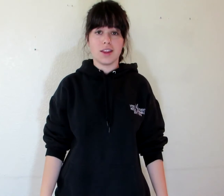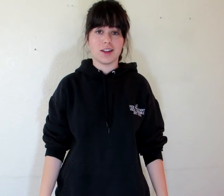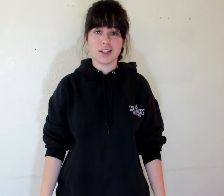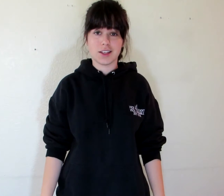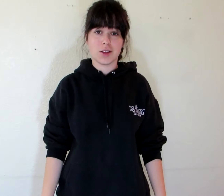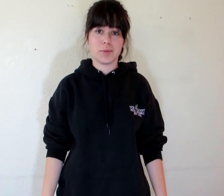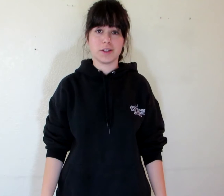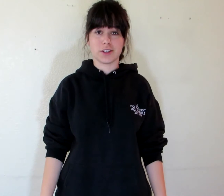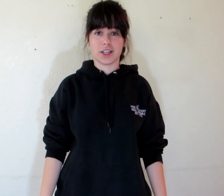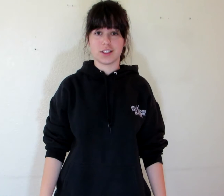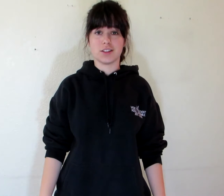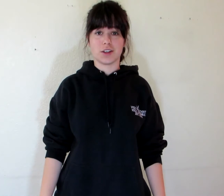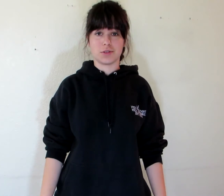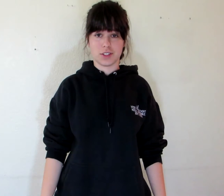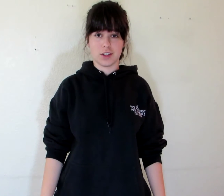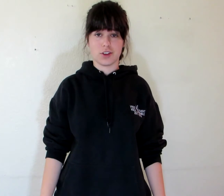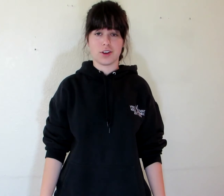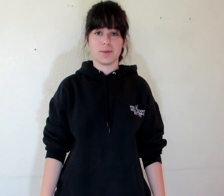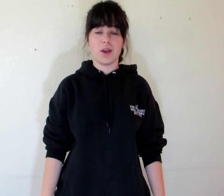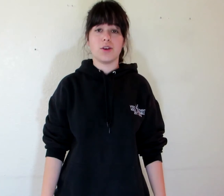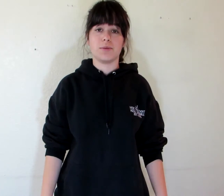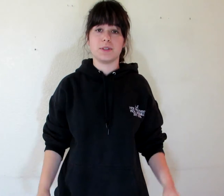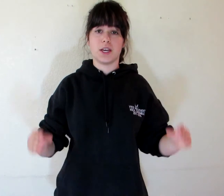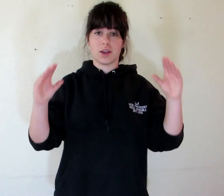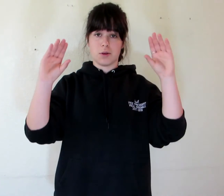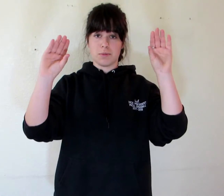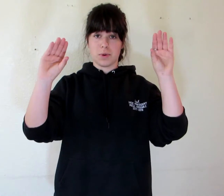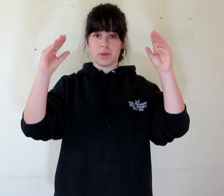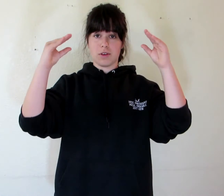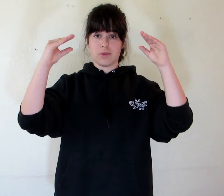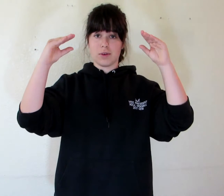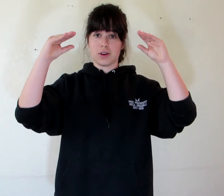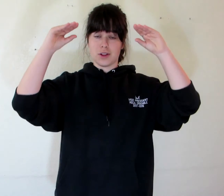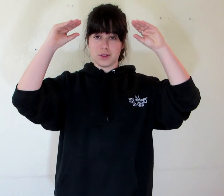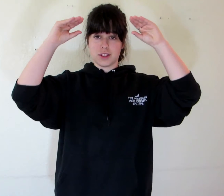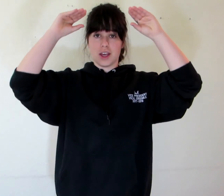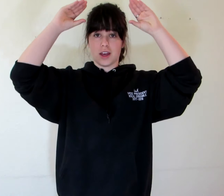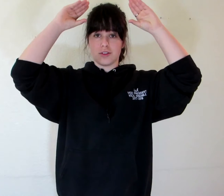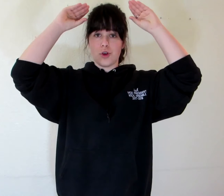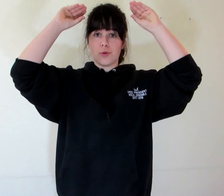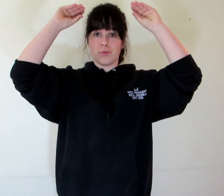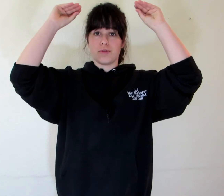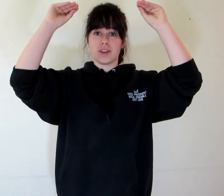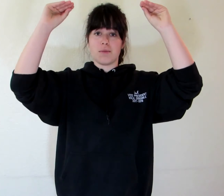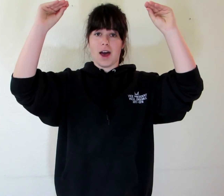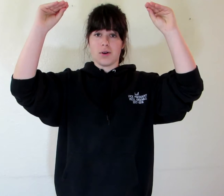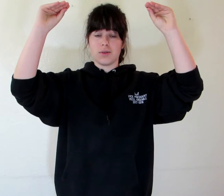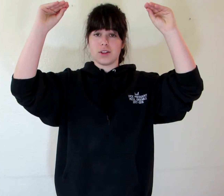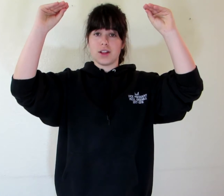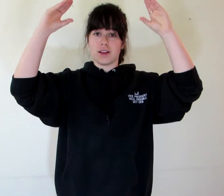next sign that we'll be learning is the sign for teacher. You'll be taking both of your closed C hands, moving them out like the